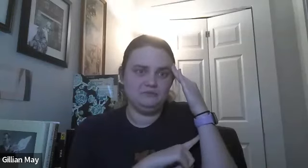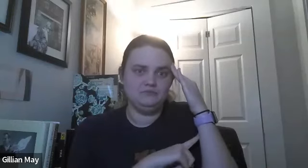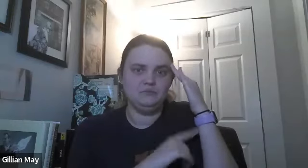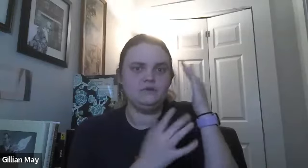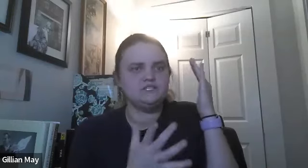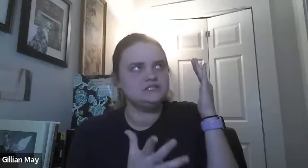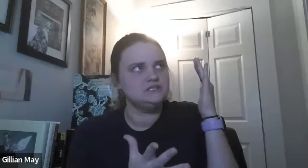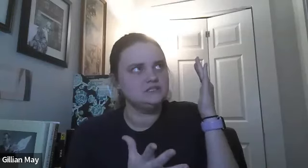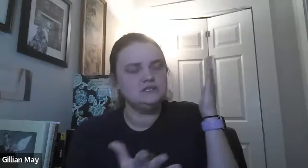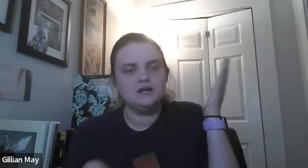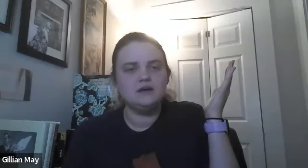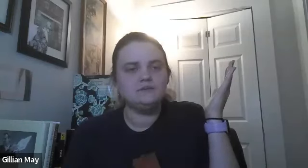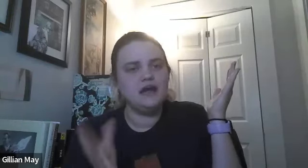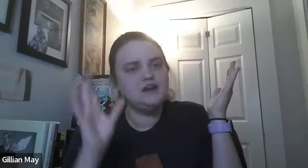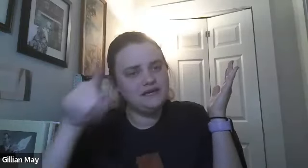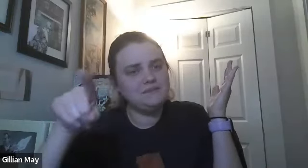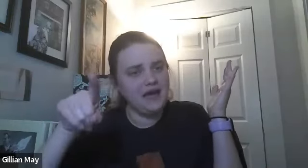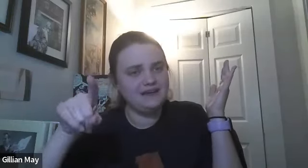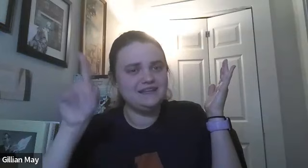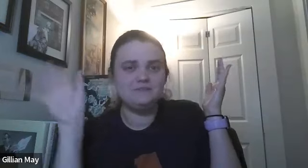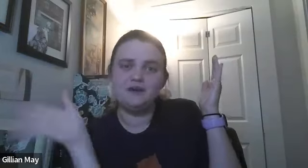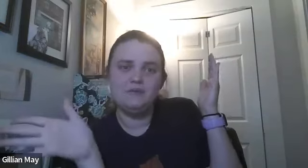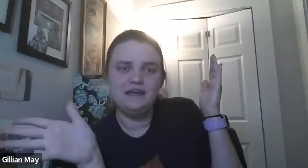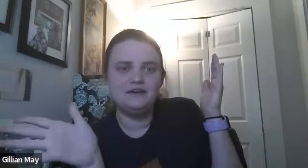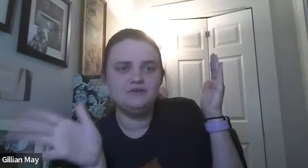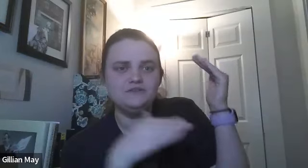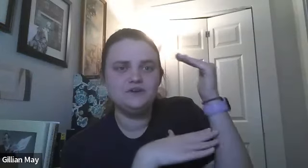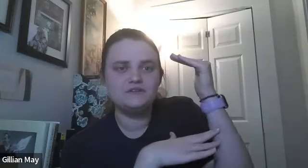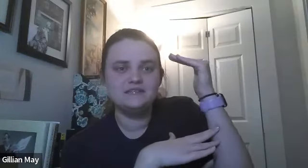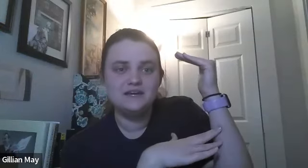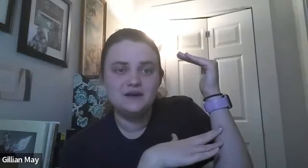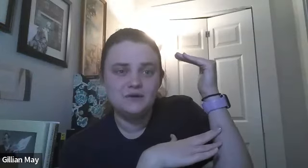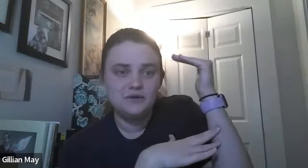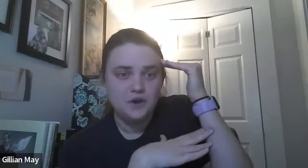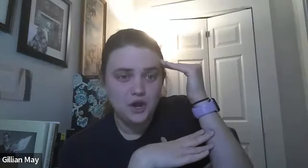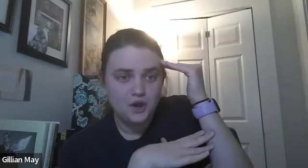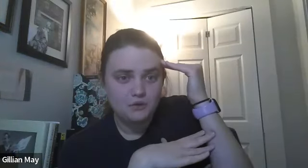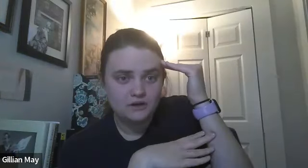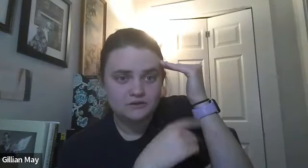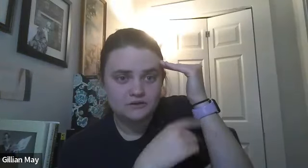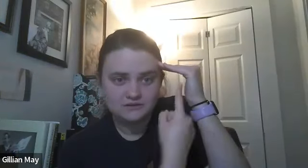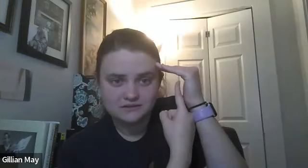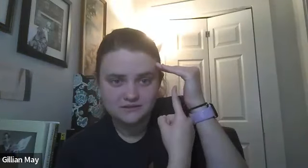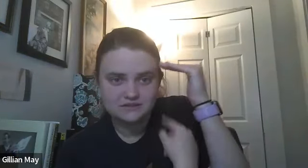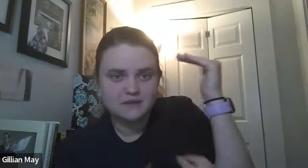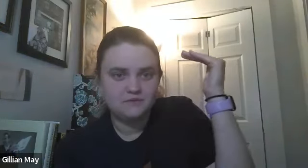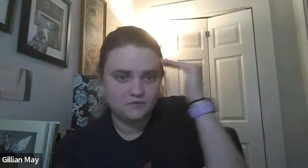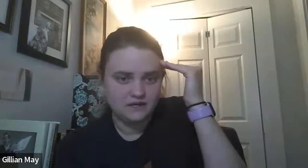don't, which, I'm sorry. I know I keep adding and I'm like, oh, wait, I don't know if you know this. No, you tap your